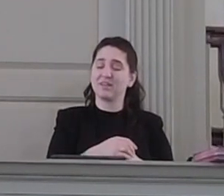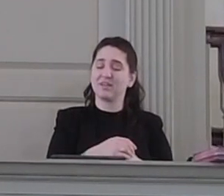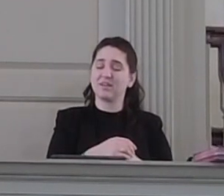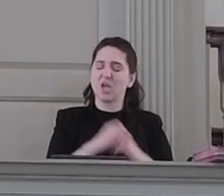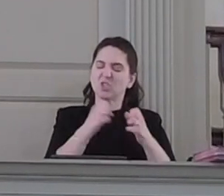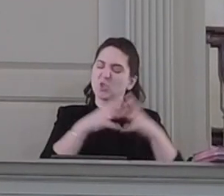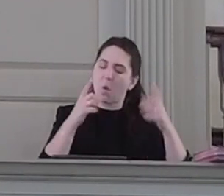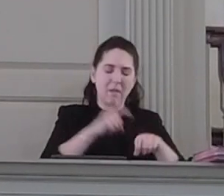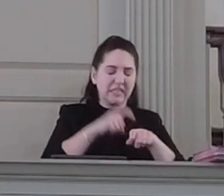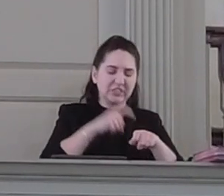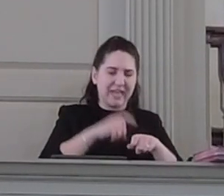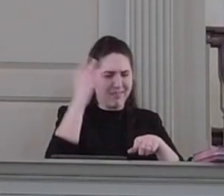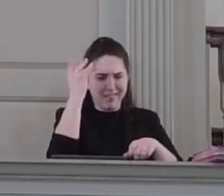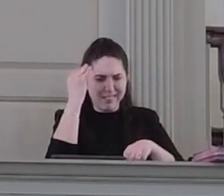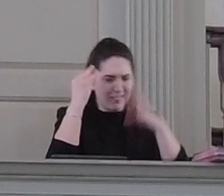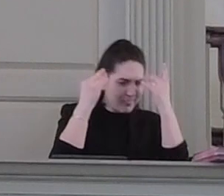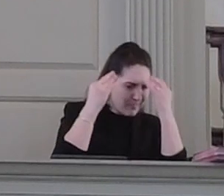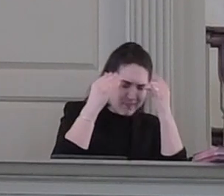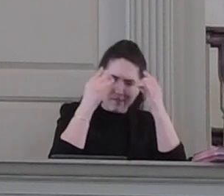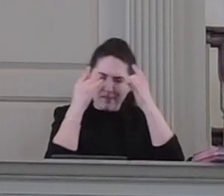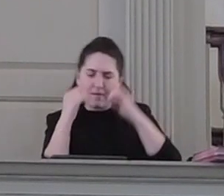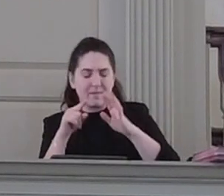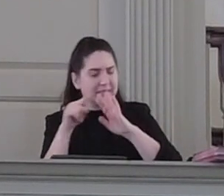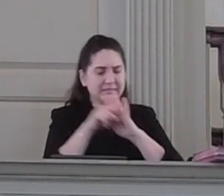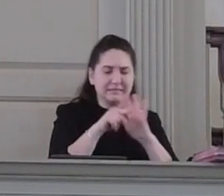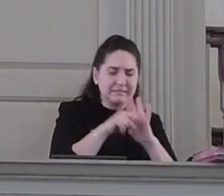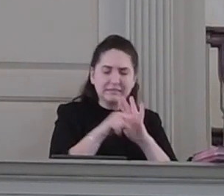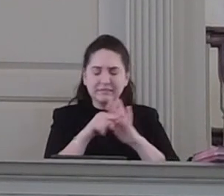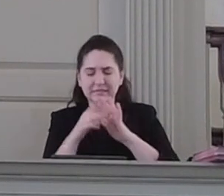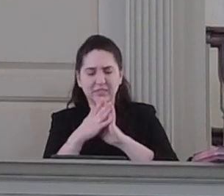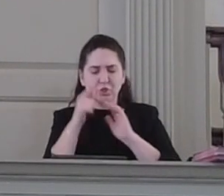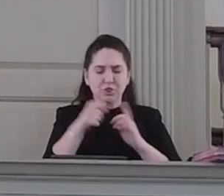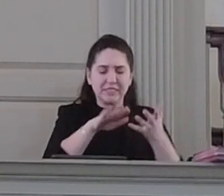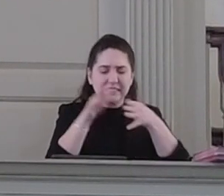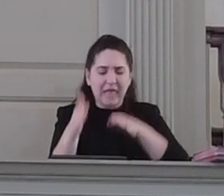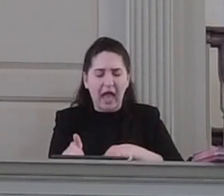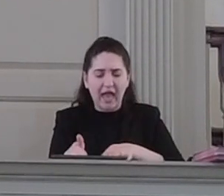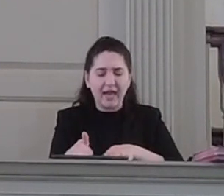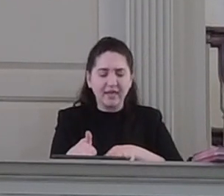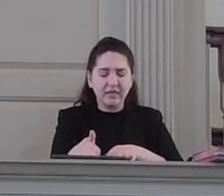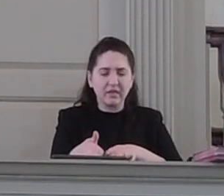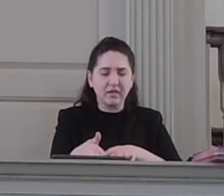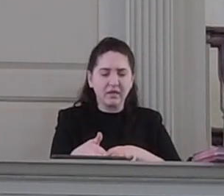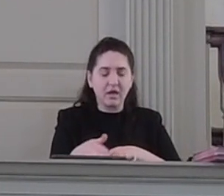much time thinking about how she died that I was in danger of forgetting about how she lived.